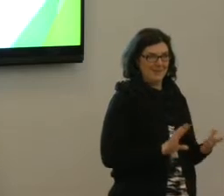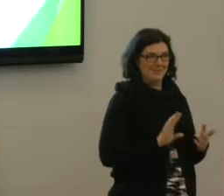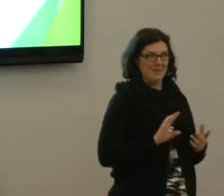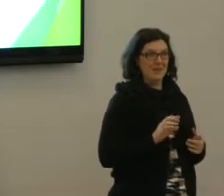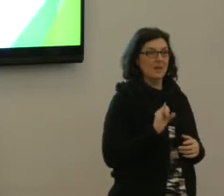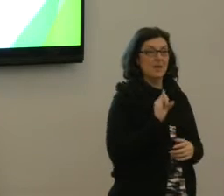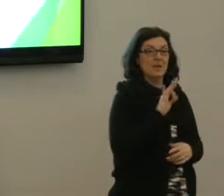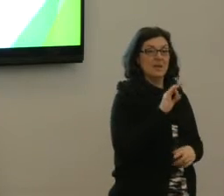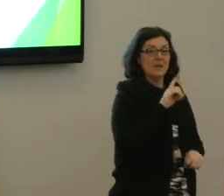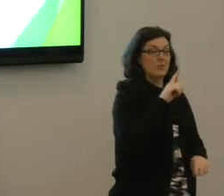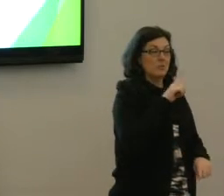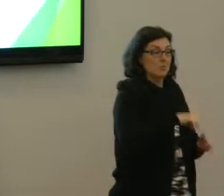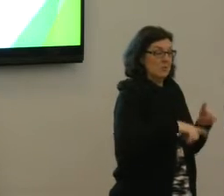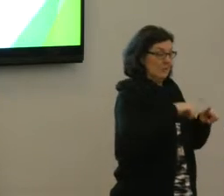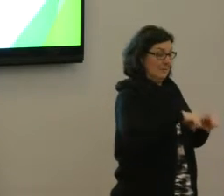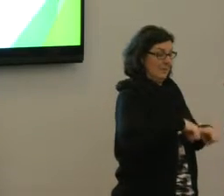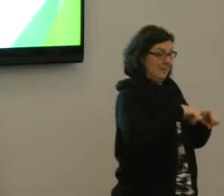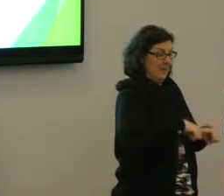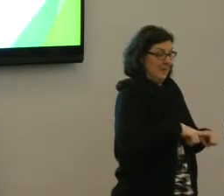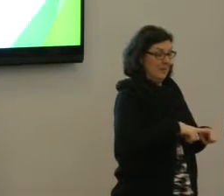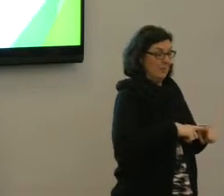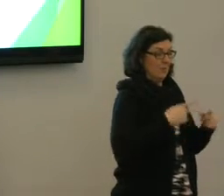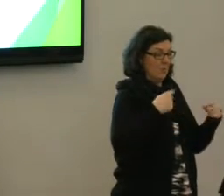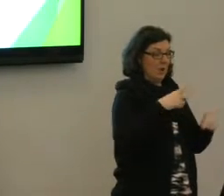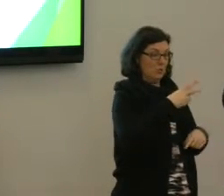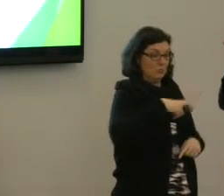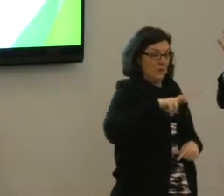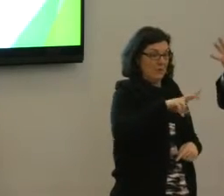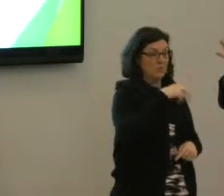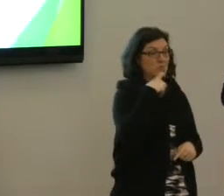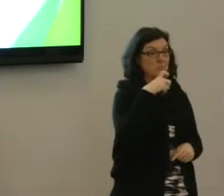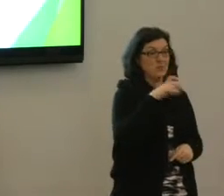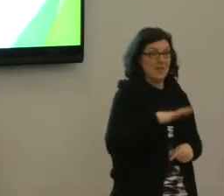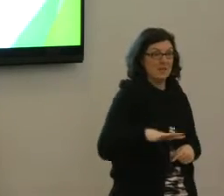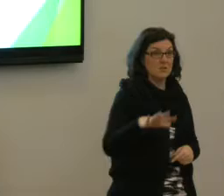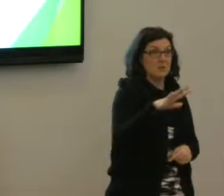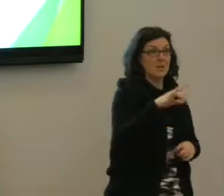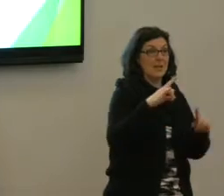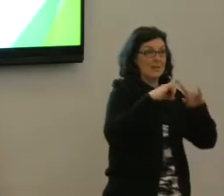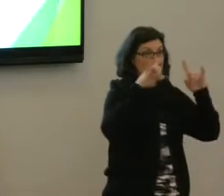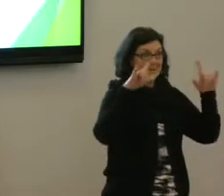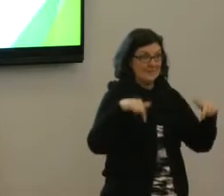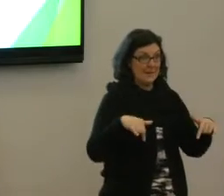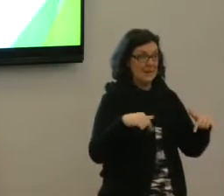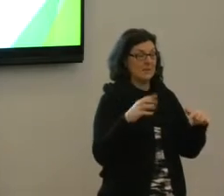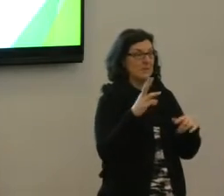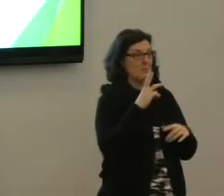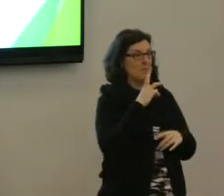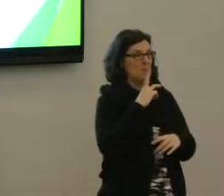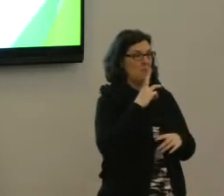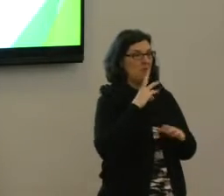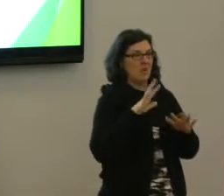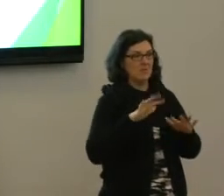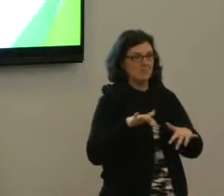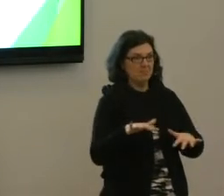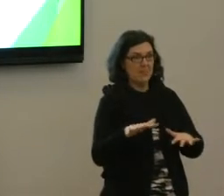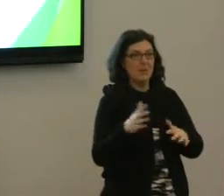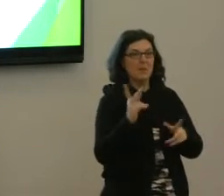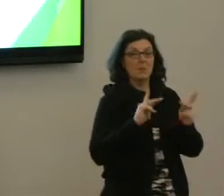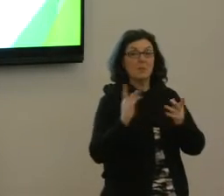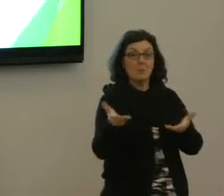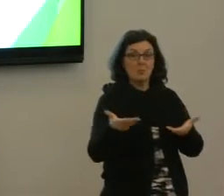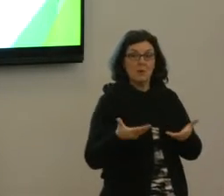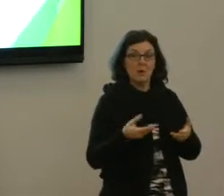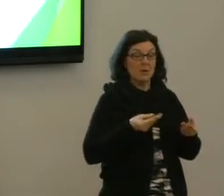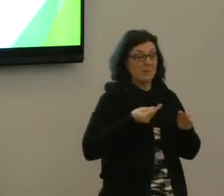on hospitality while you're going through the desert and you find a tent or an oasis and people welcomed you and fed you in the